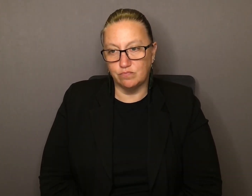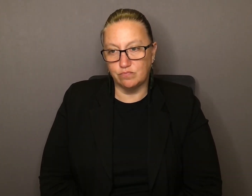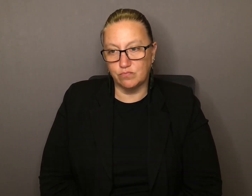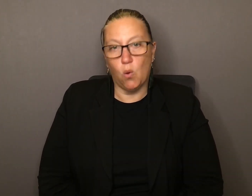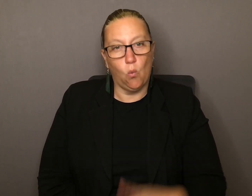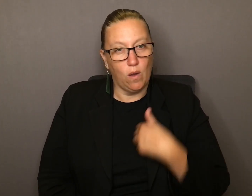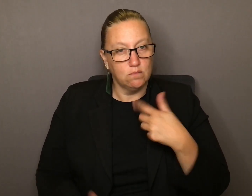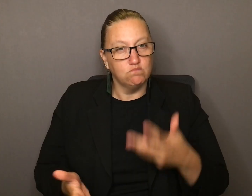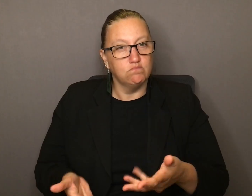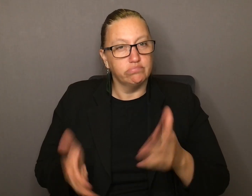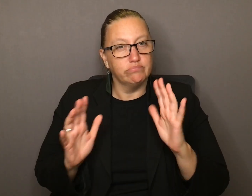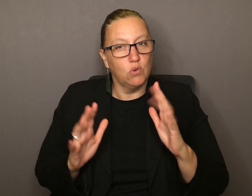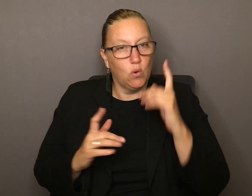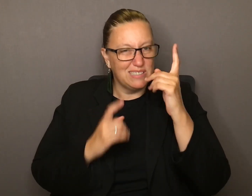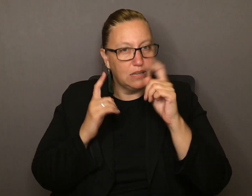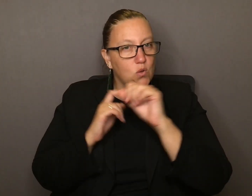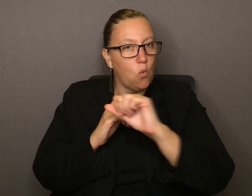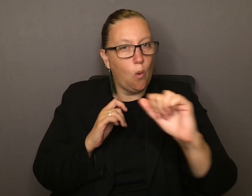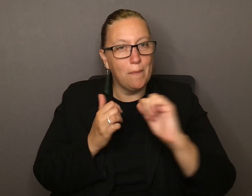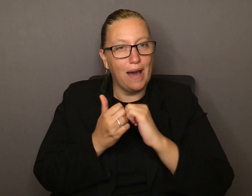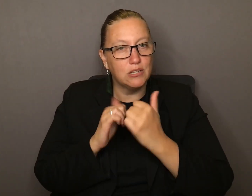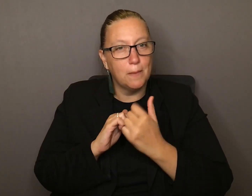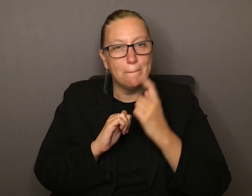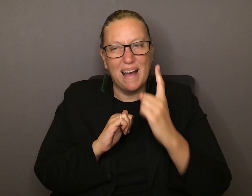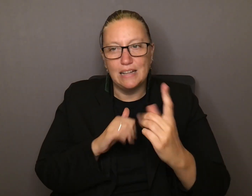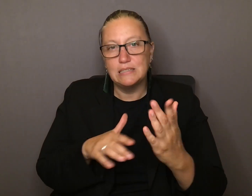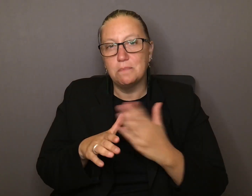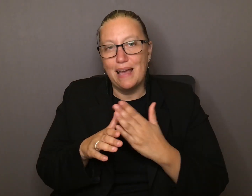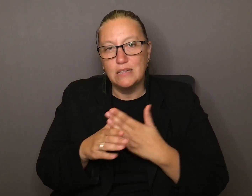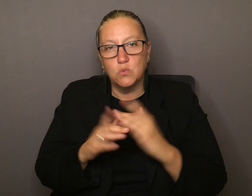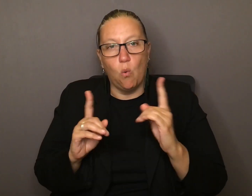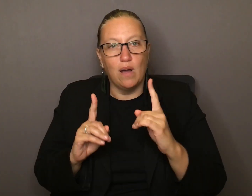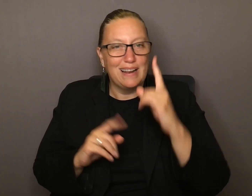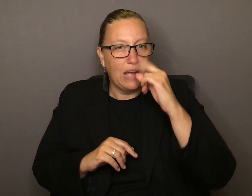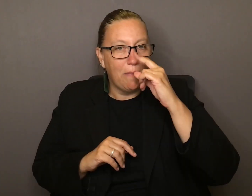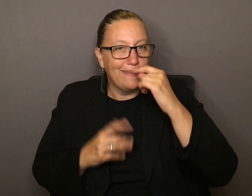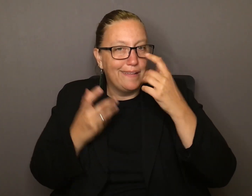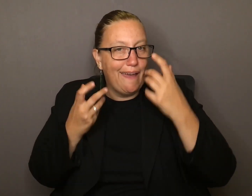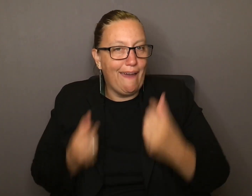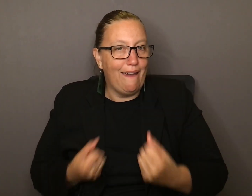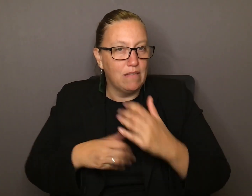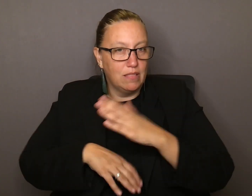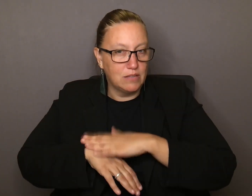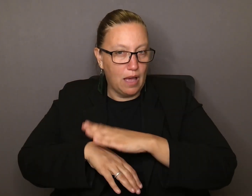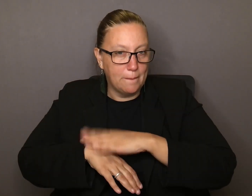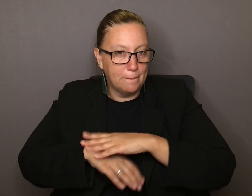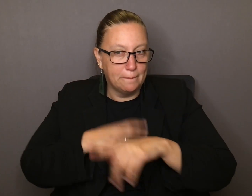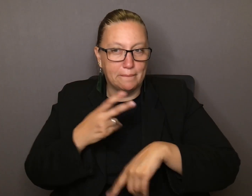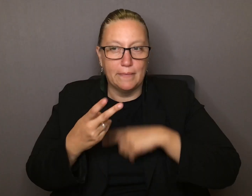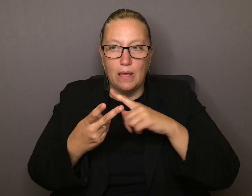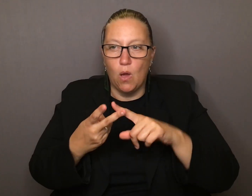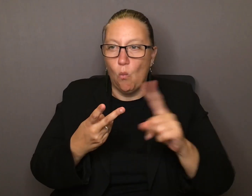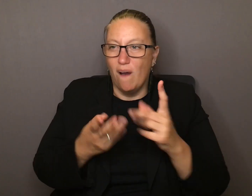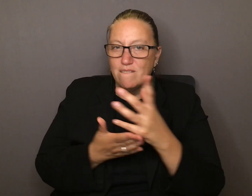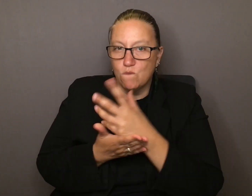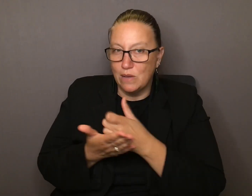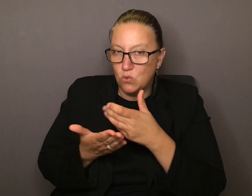partnerships depending on our capacity and resources available